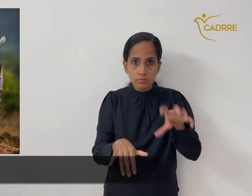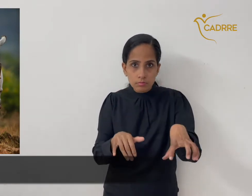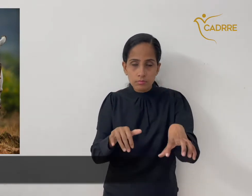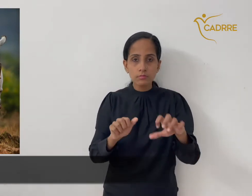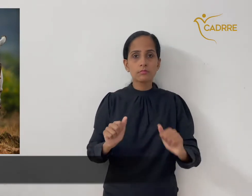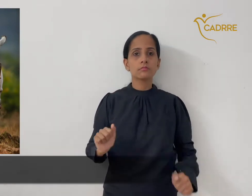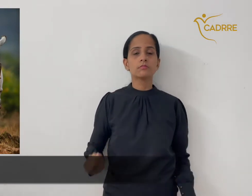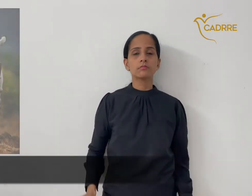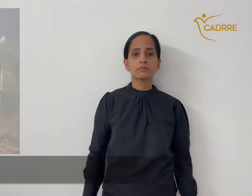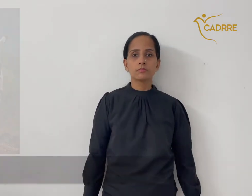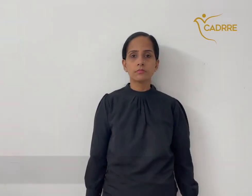Rhinoceros.